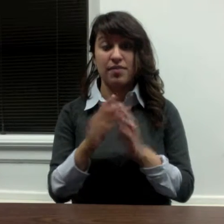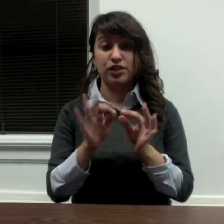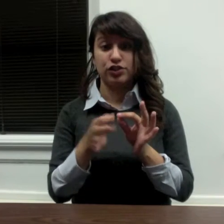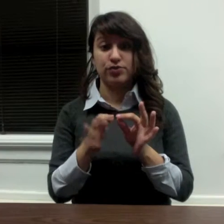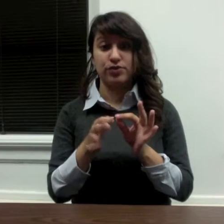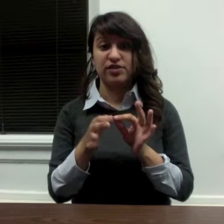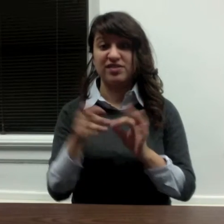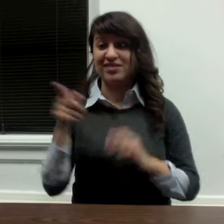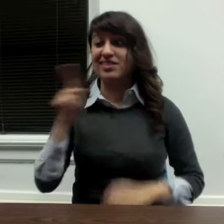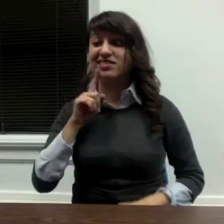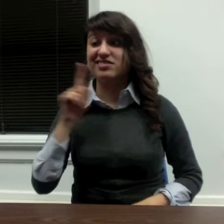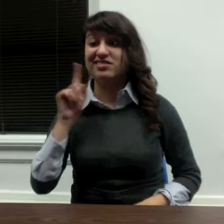minuscule.